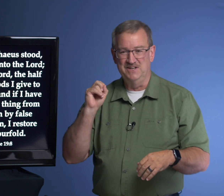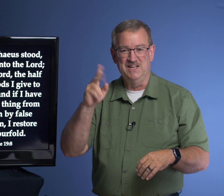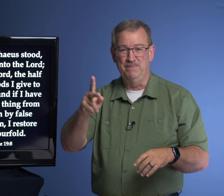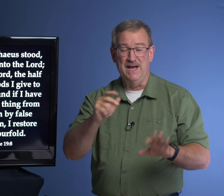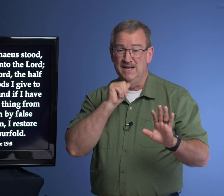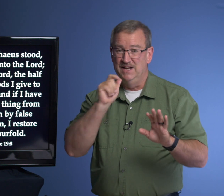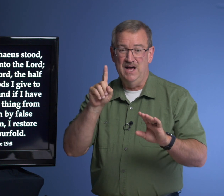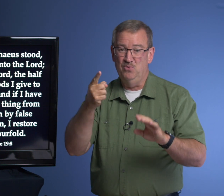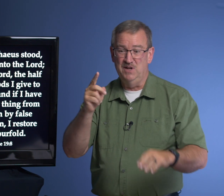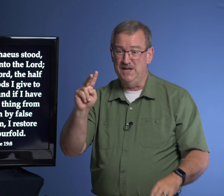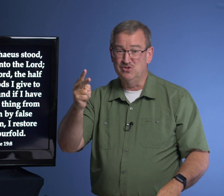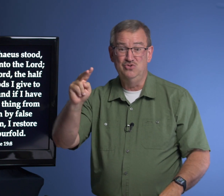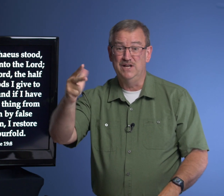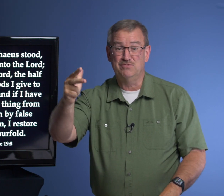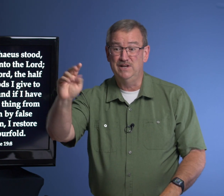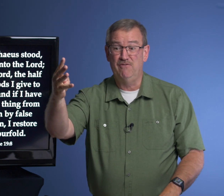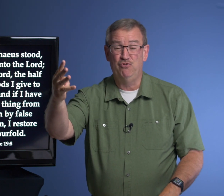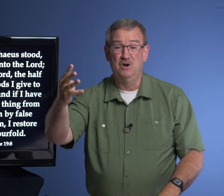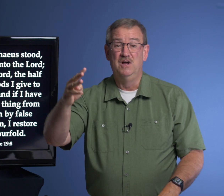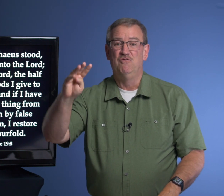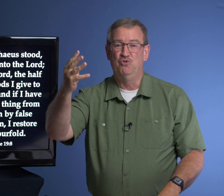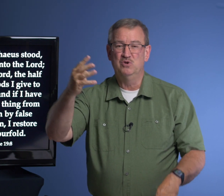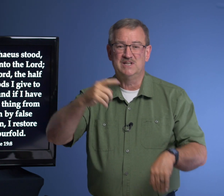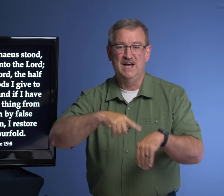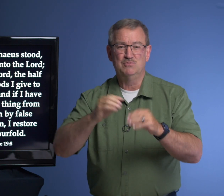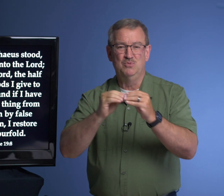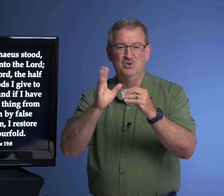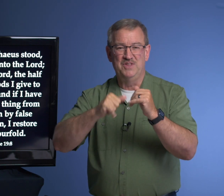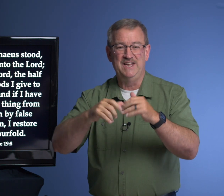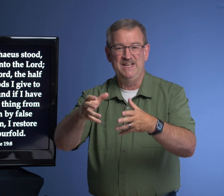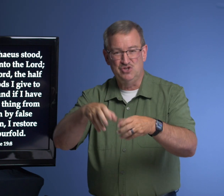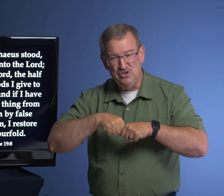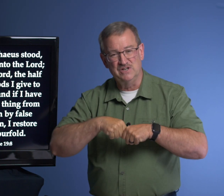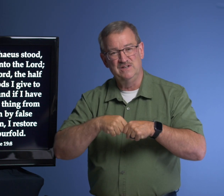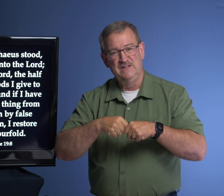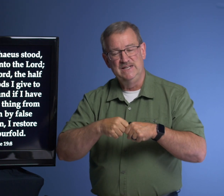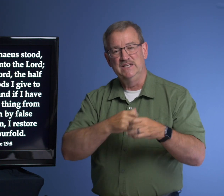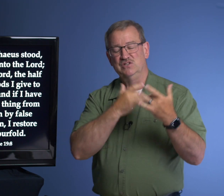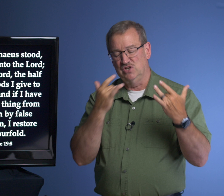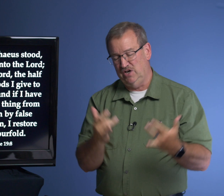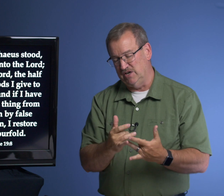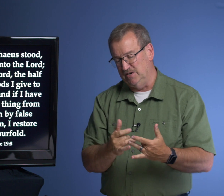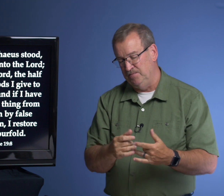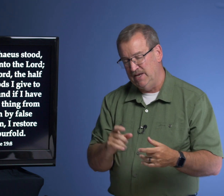to give back. Not one, not two, not three, not four. Four times more than he took. His heart had